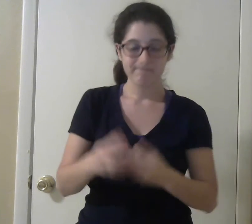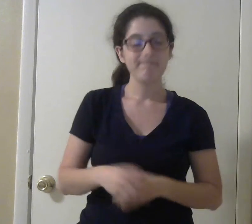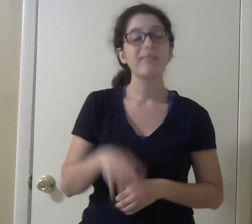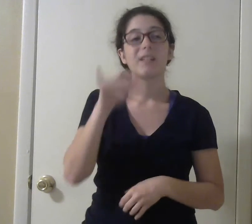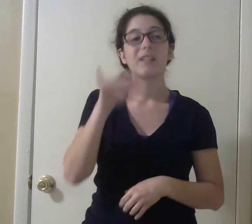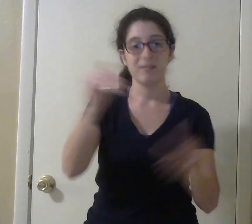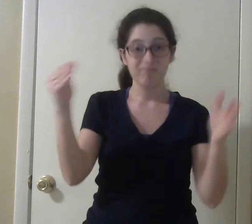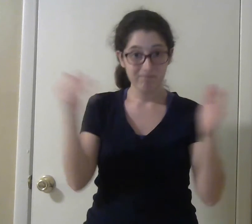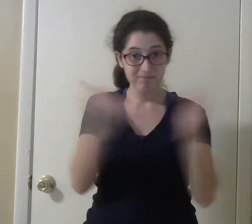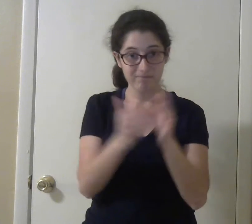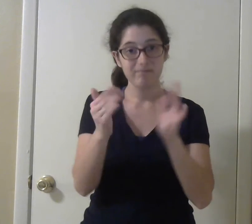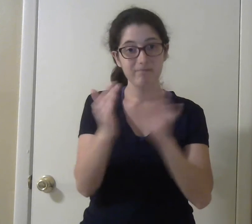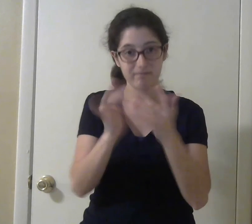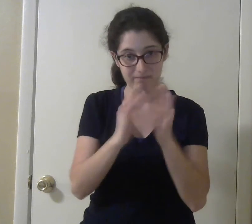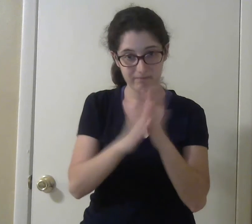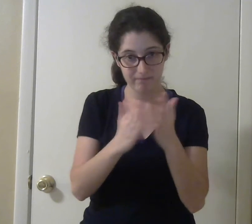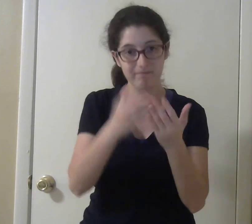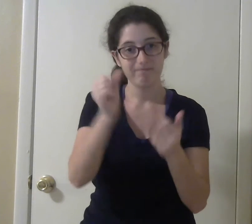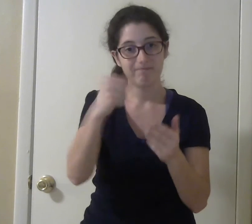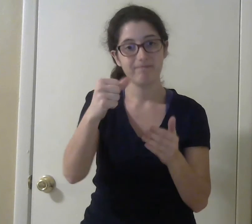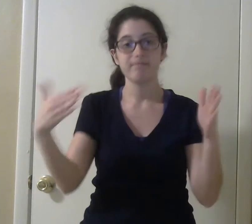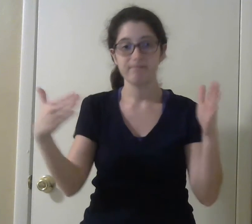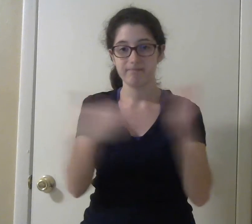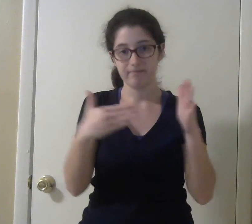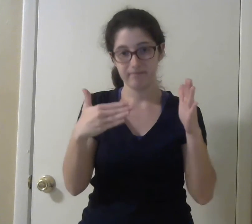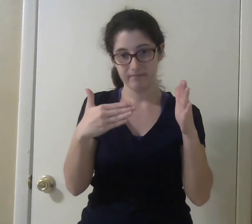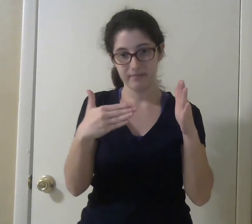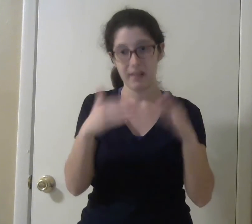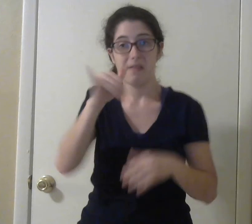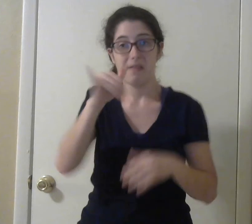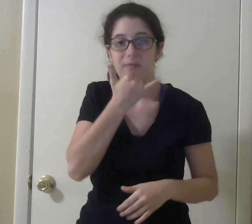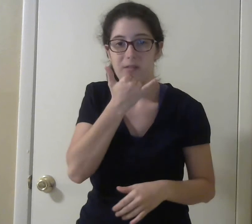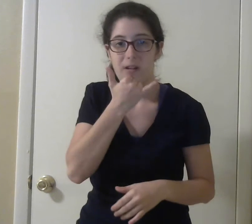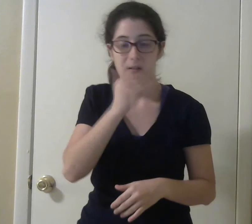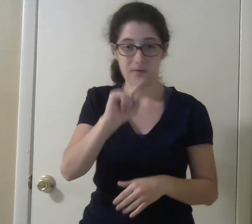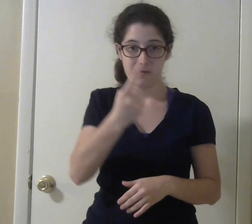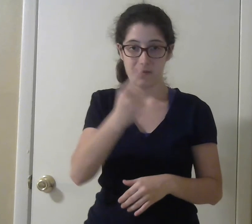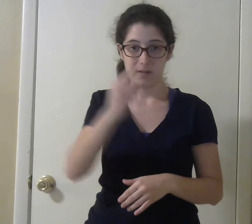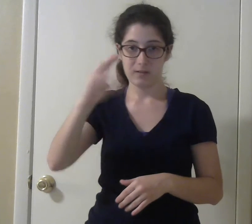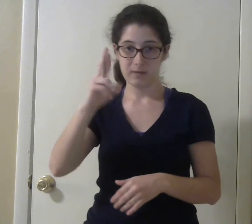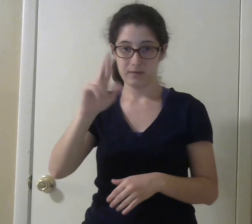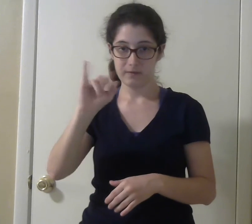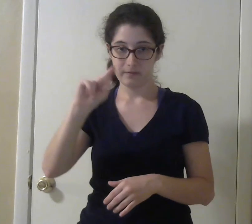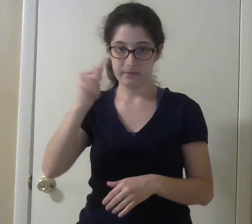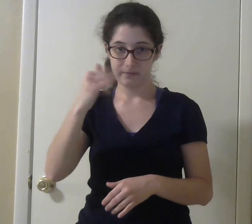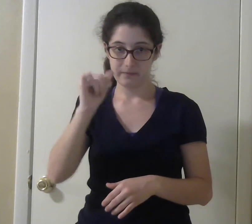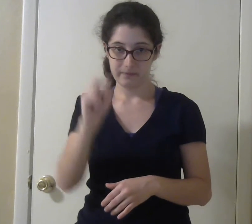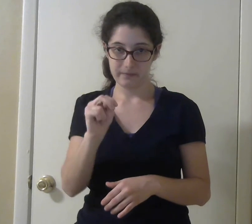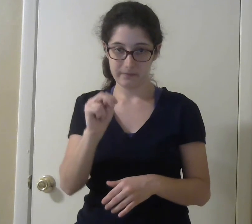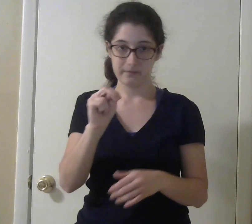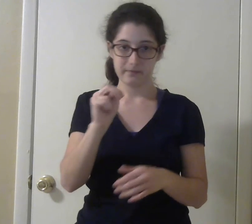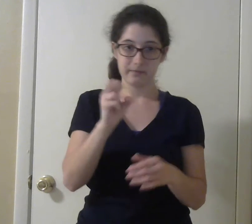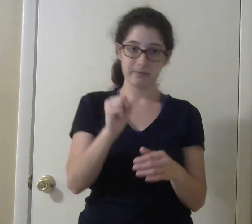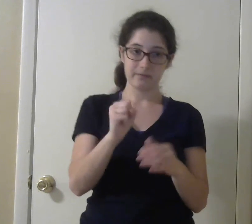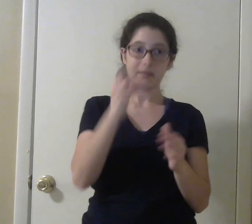and you're doing something wrong, because 1 Corinthians 7:39 says that we are to marry